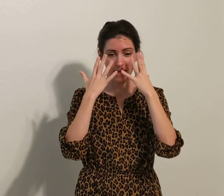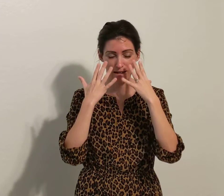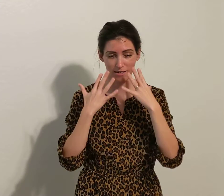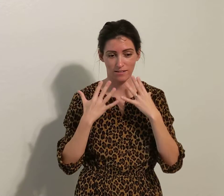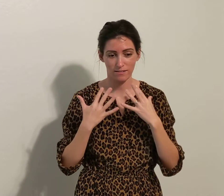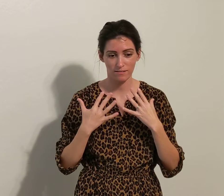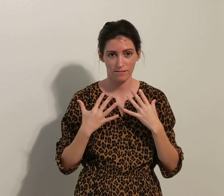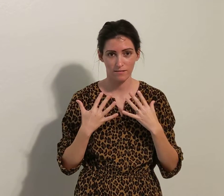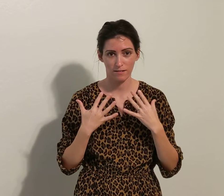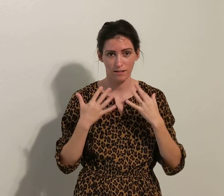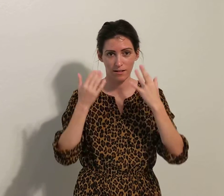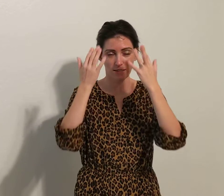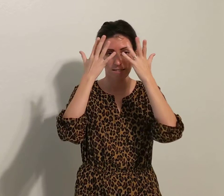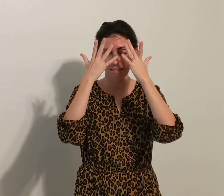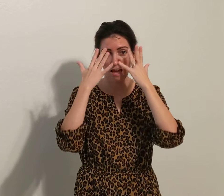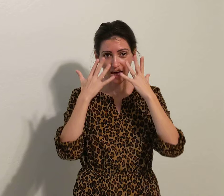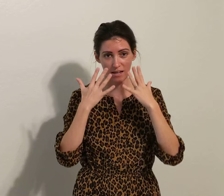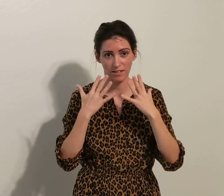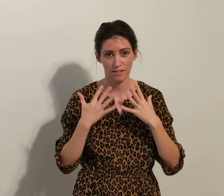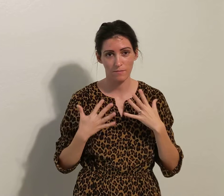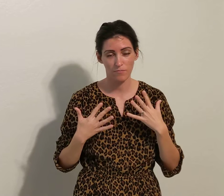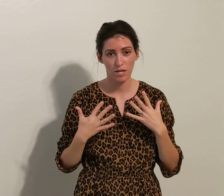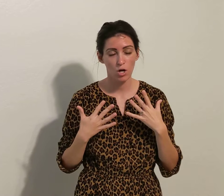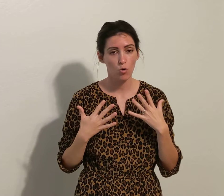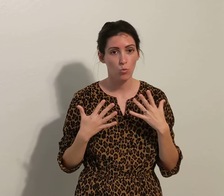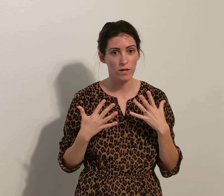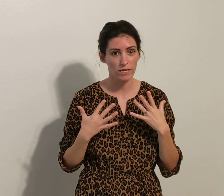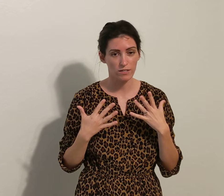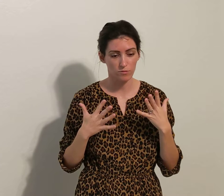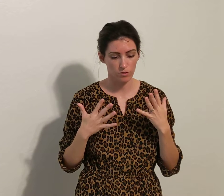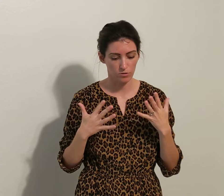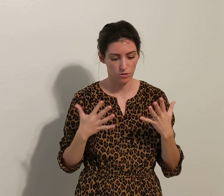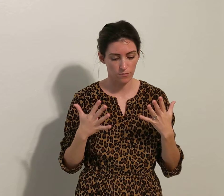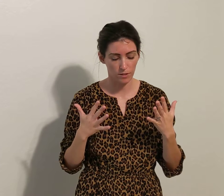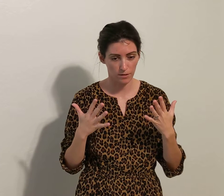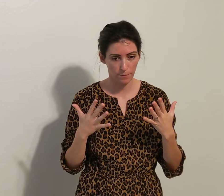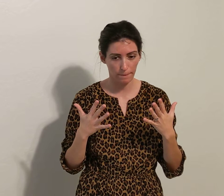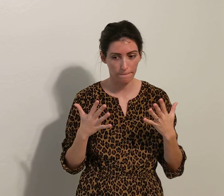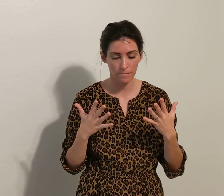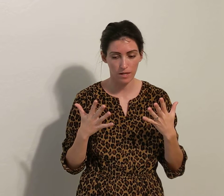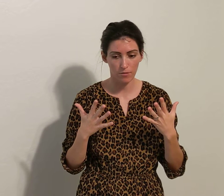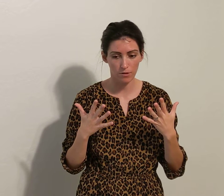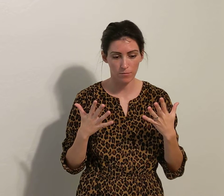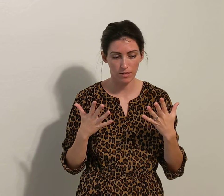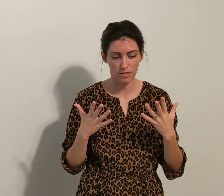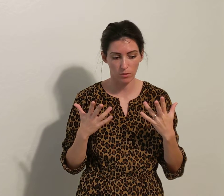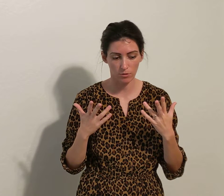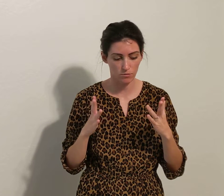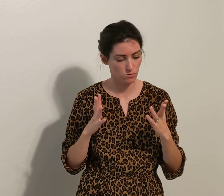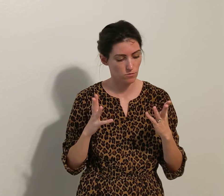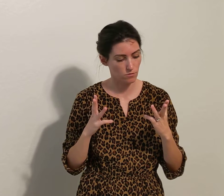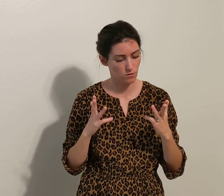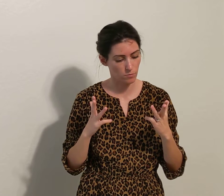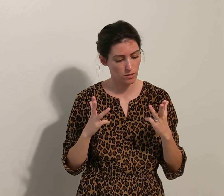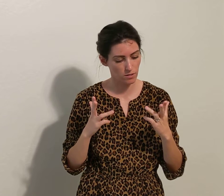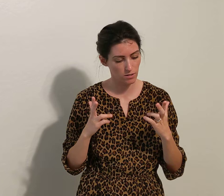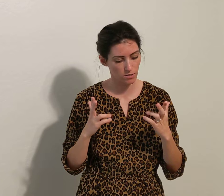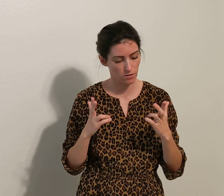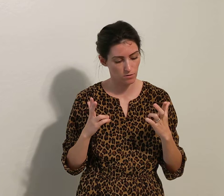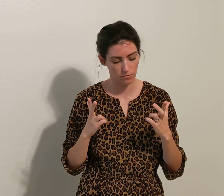sad. Sad. Wicked. So we're going to go straight from here. And we're going to make W's. So our pinky and our ring